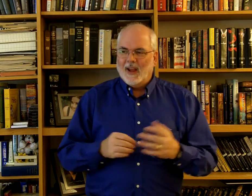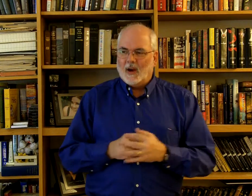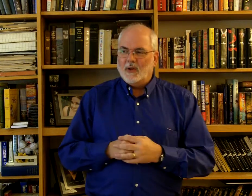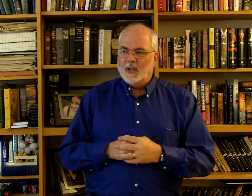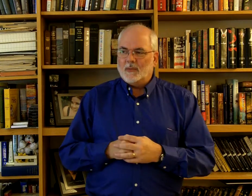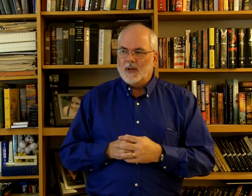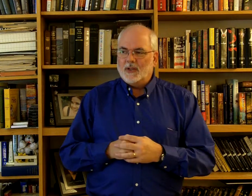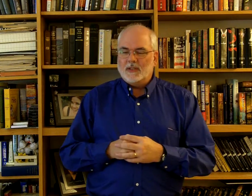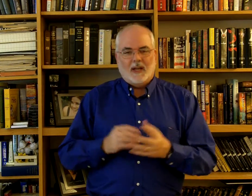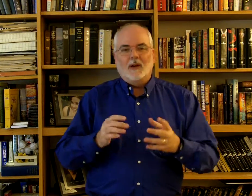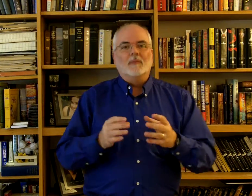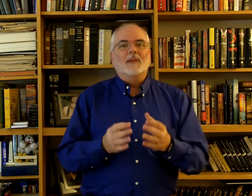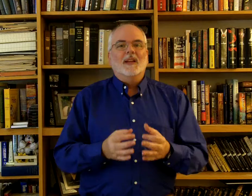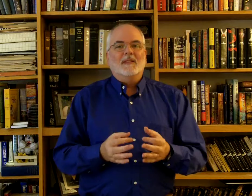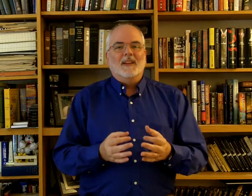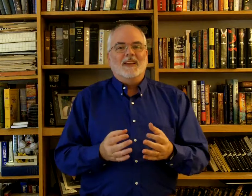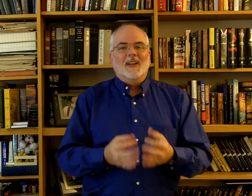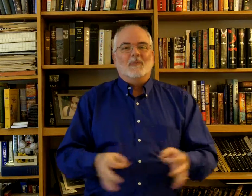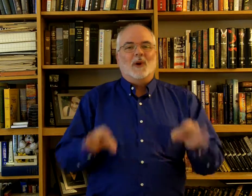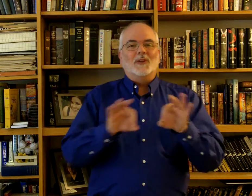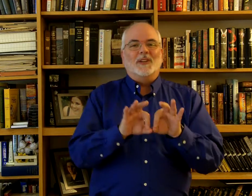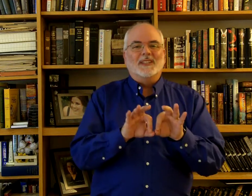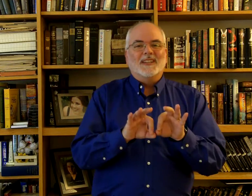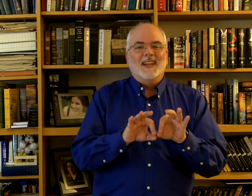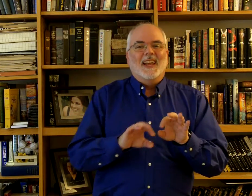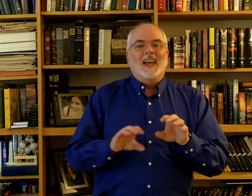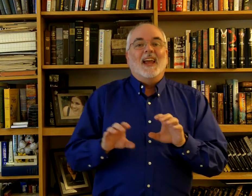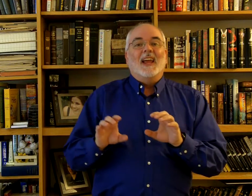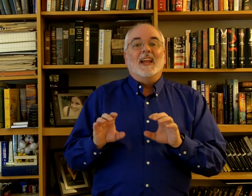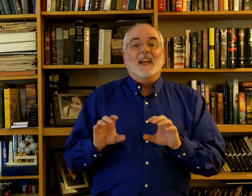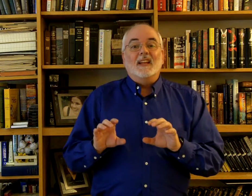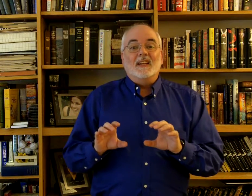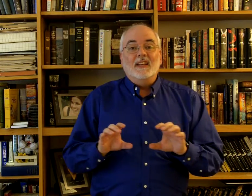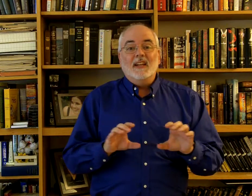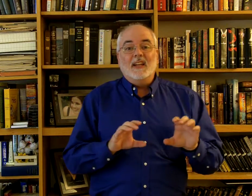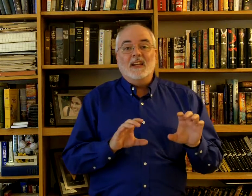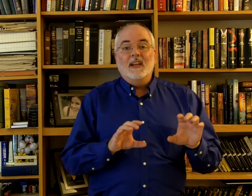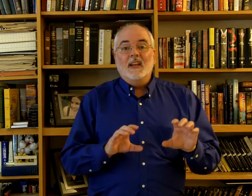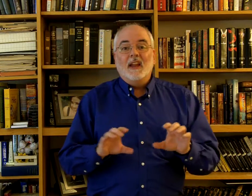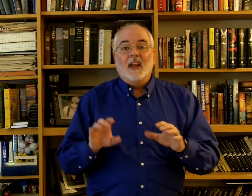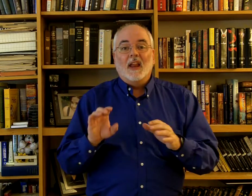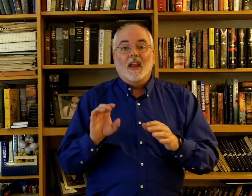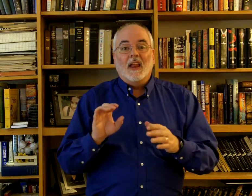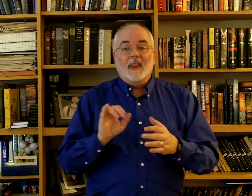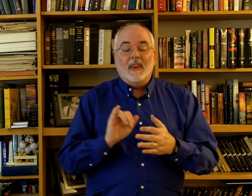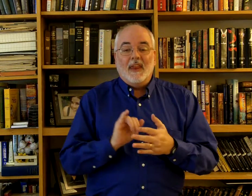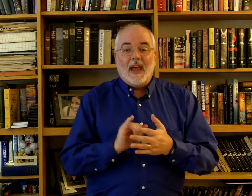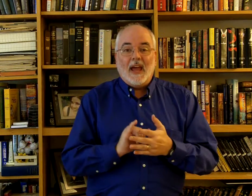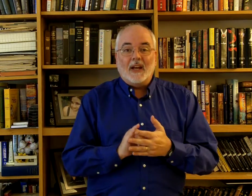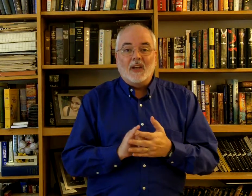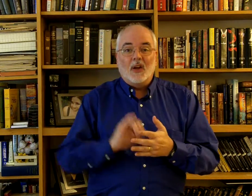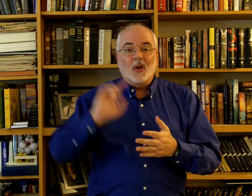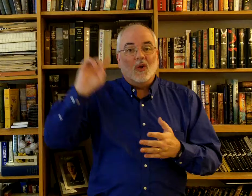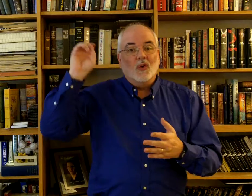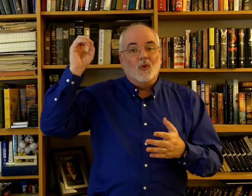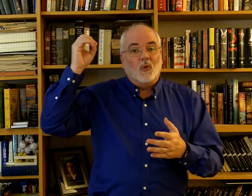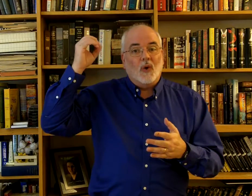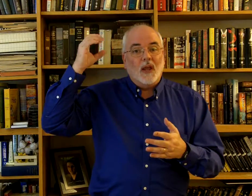Are donuts precious? I don't know. Precious. Did that